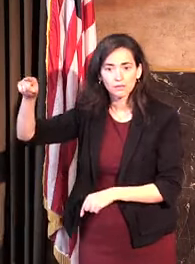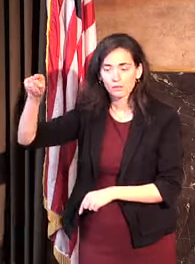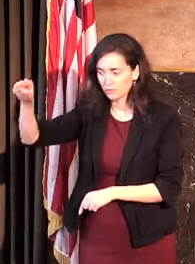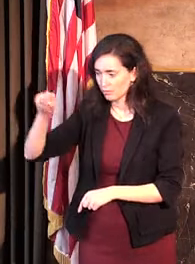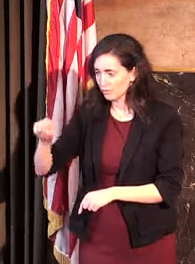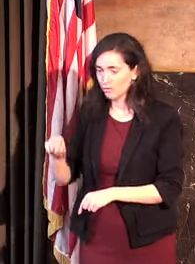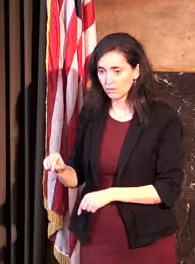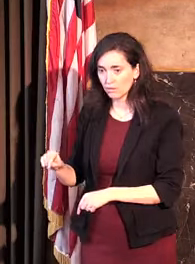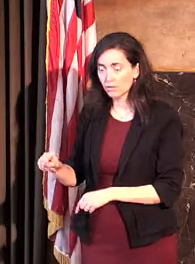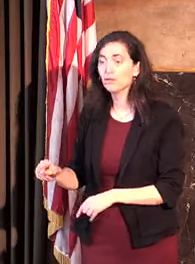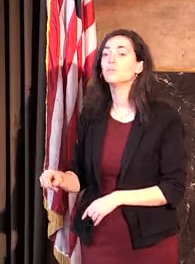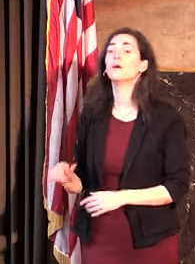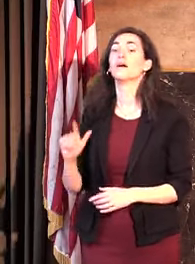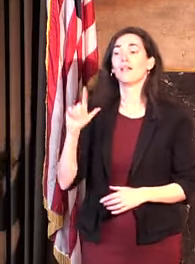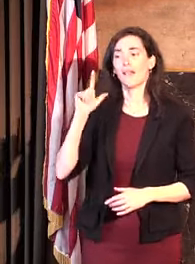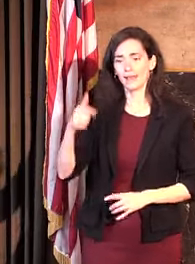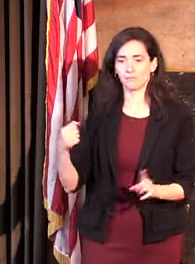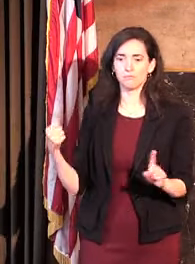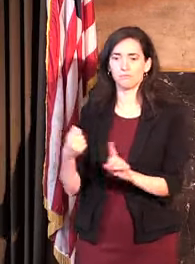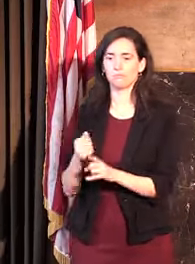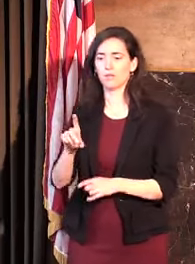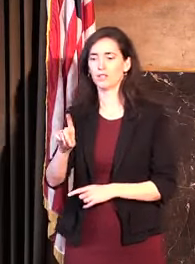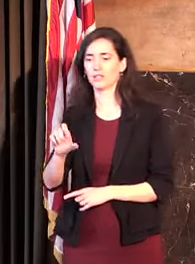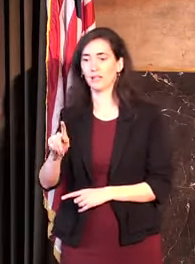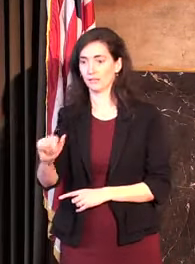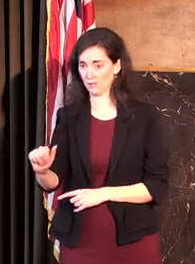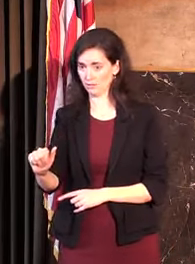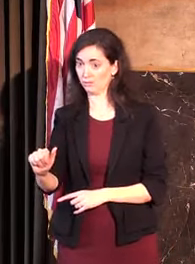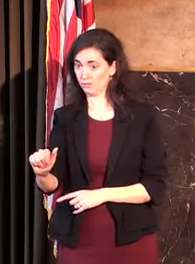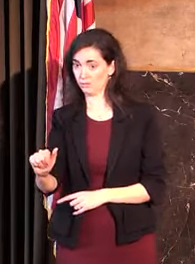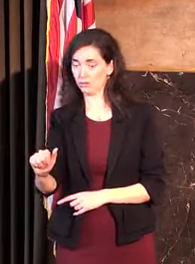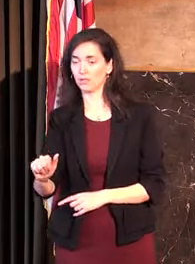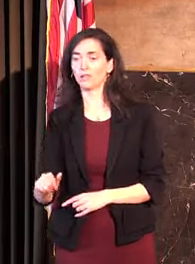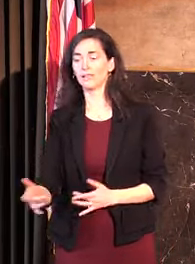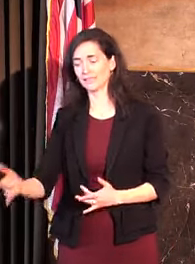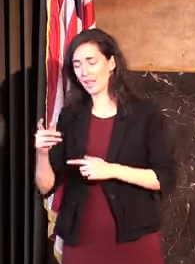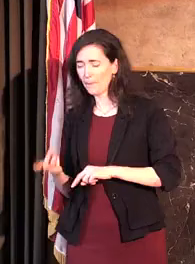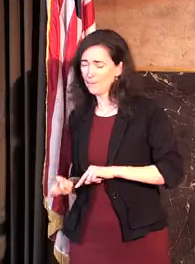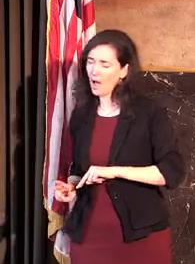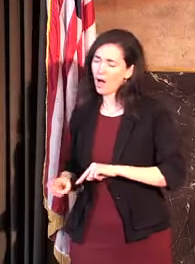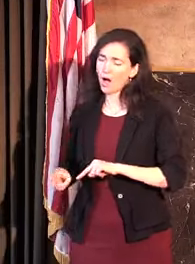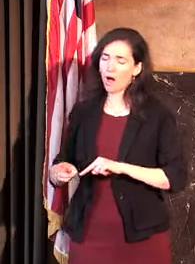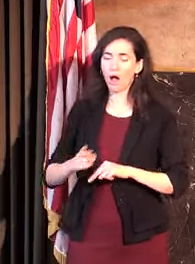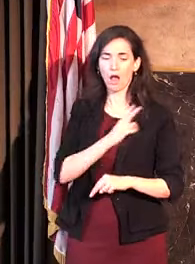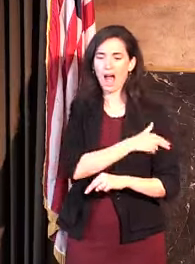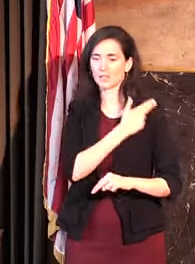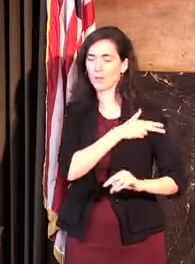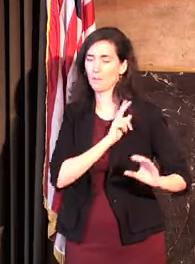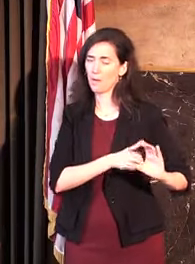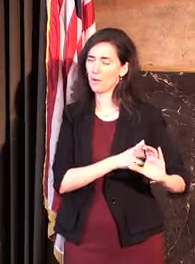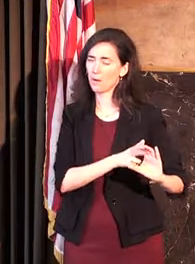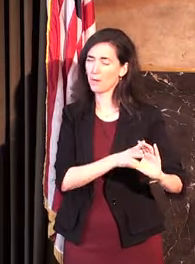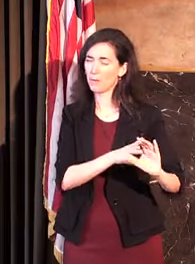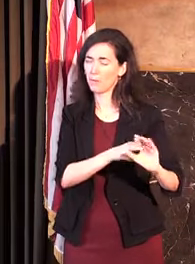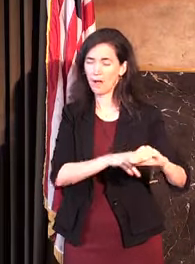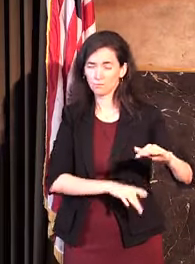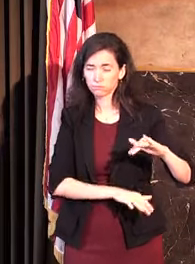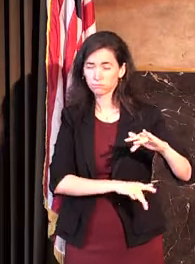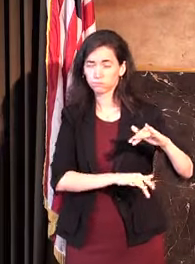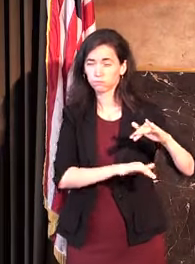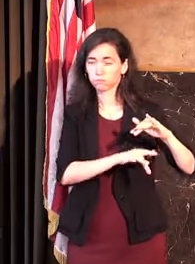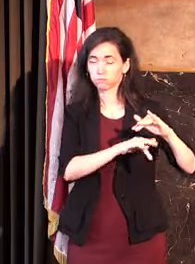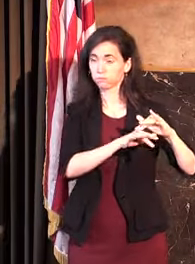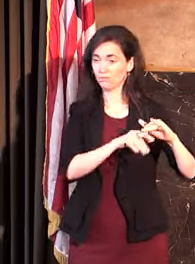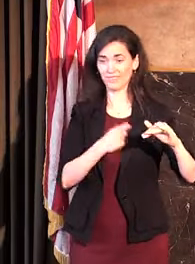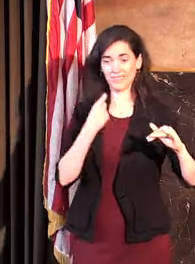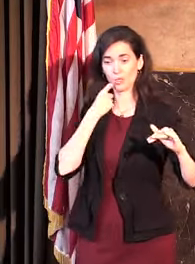The Delta variant came and resulted in a surge of hospitalizations, whereby on